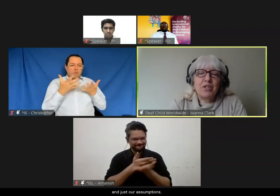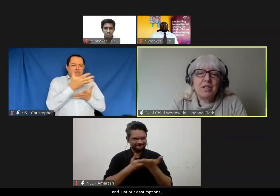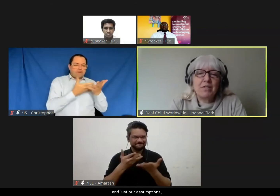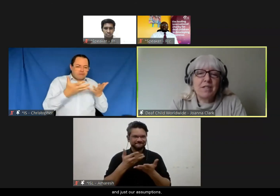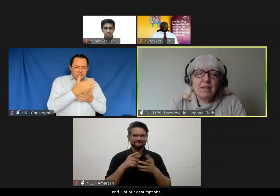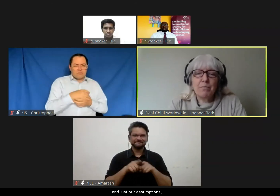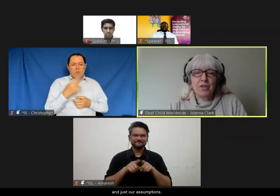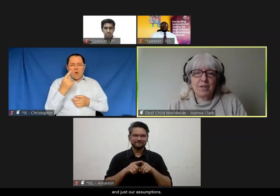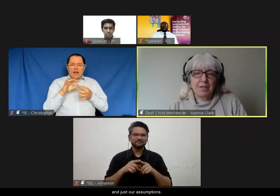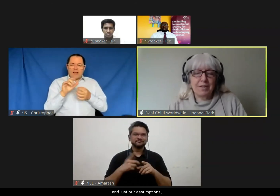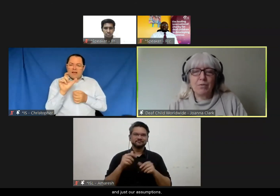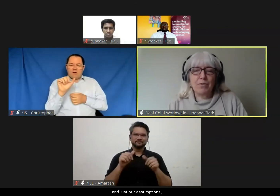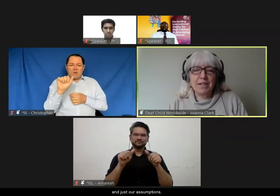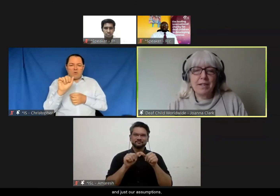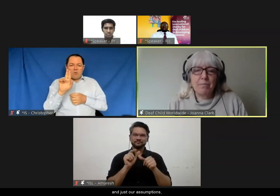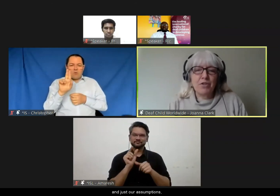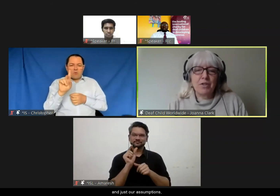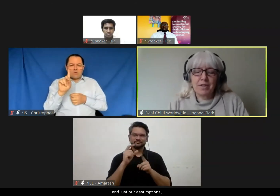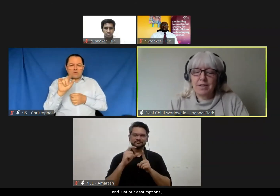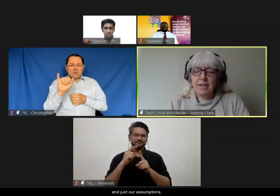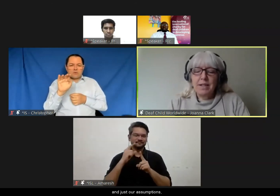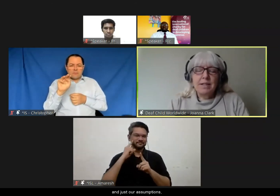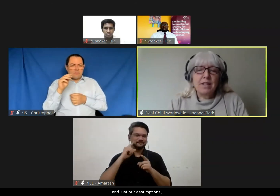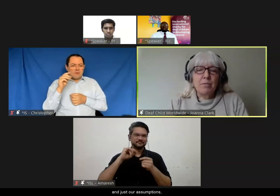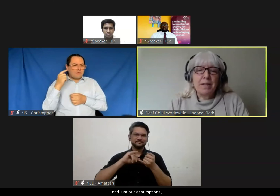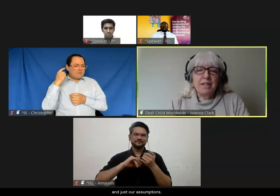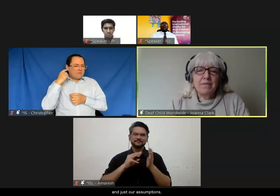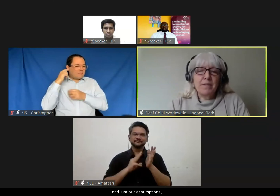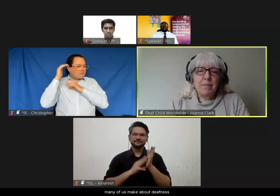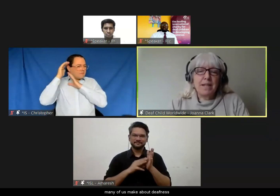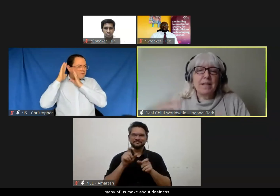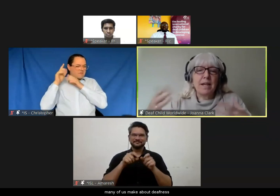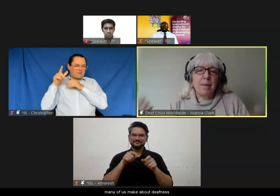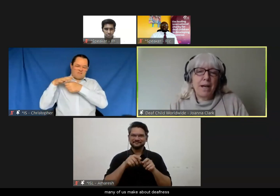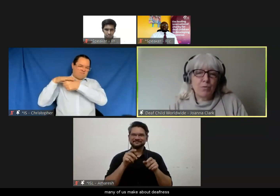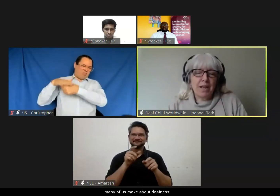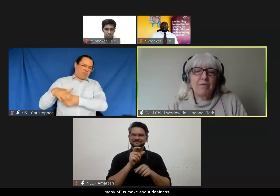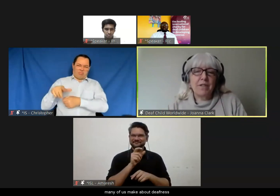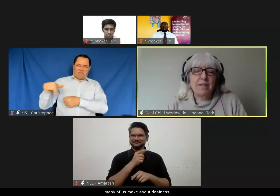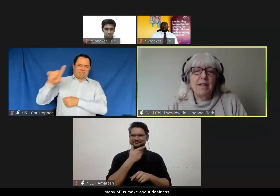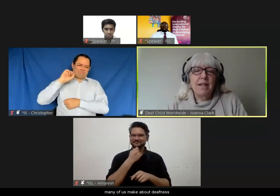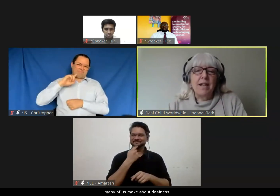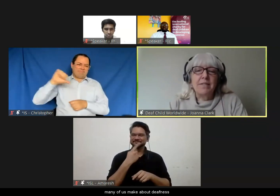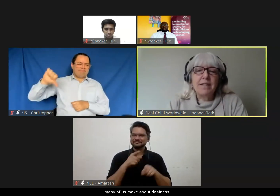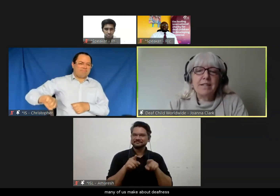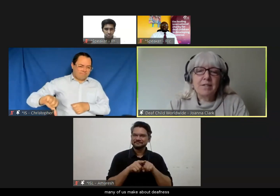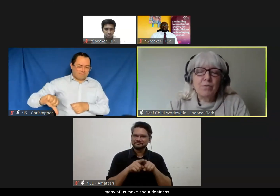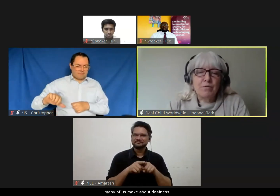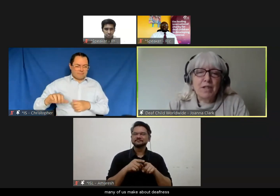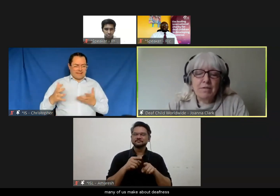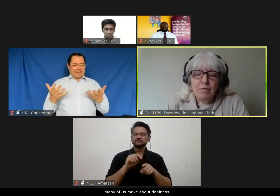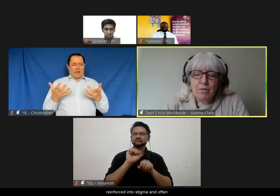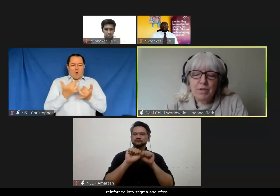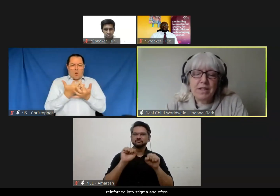and just our assumptions, all the assumptions that so many of us make about deafness. And these are